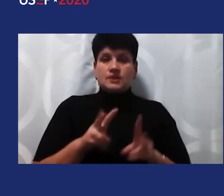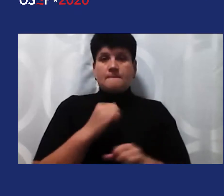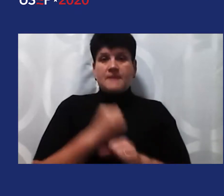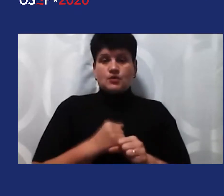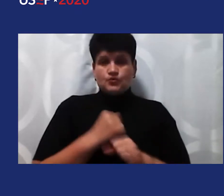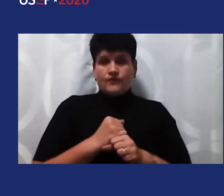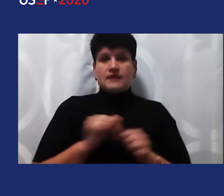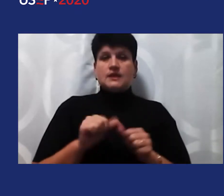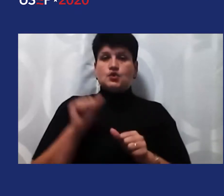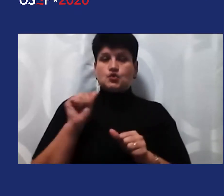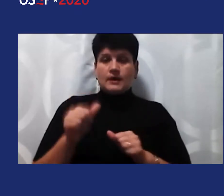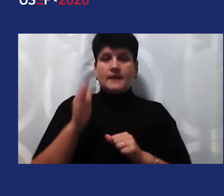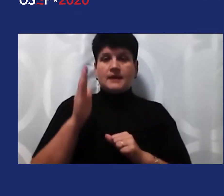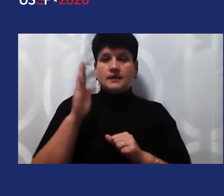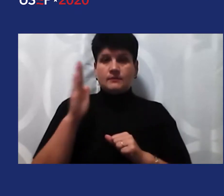2016.